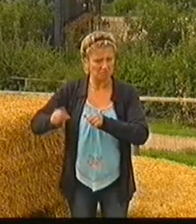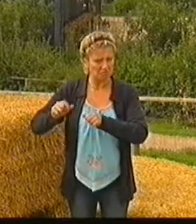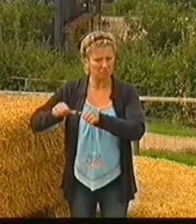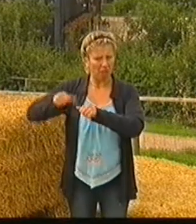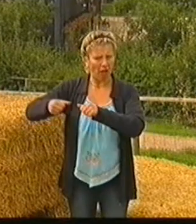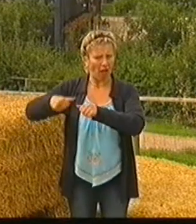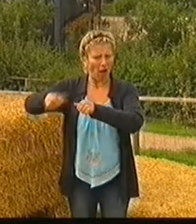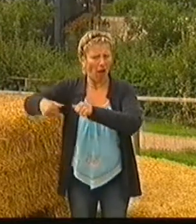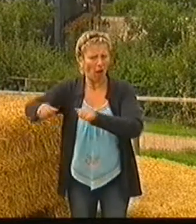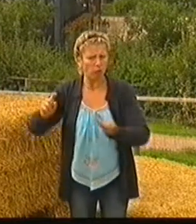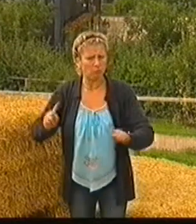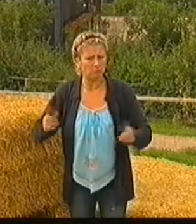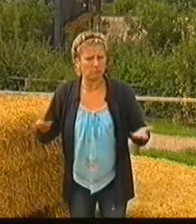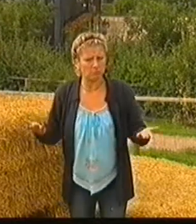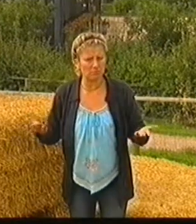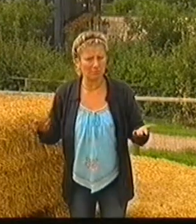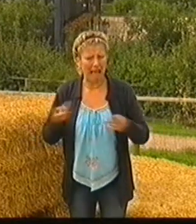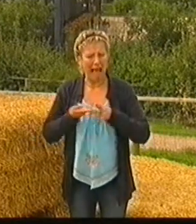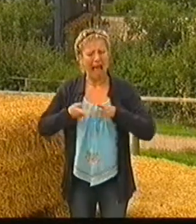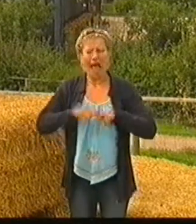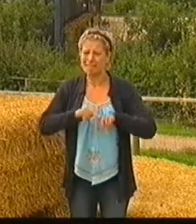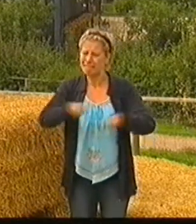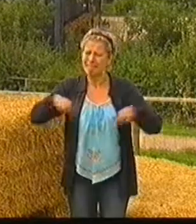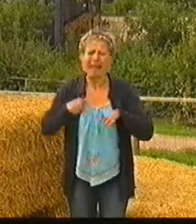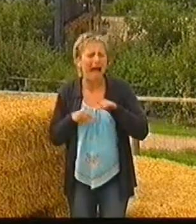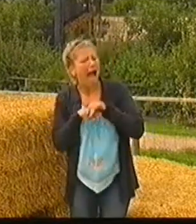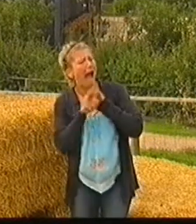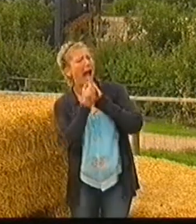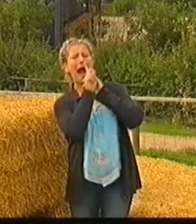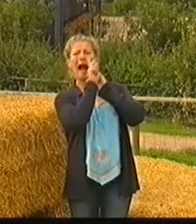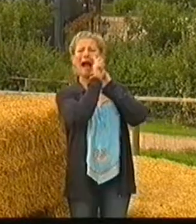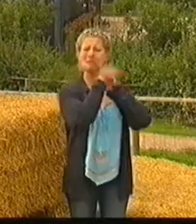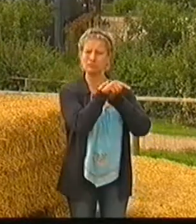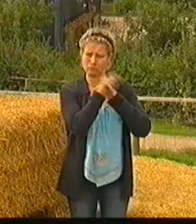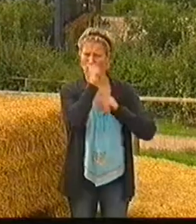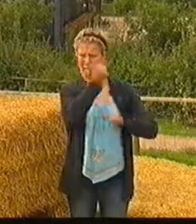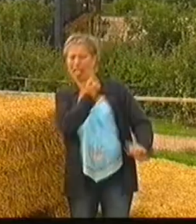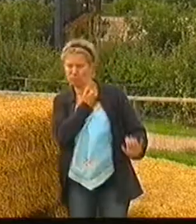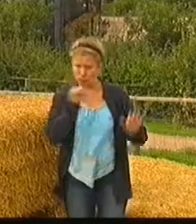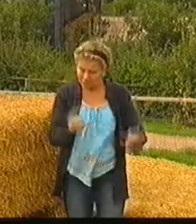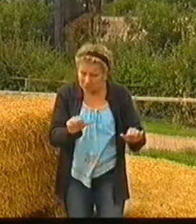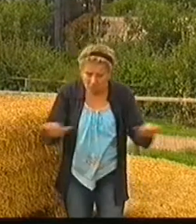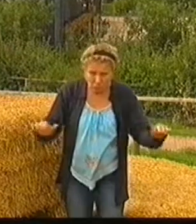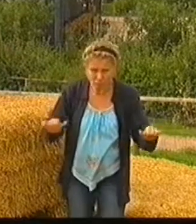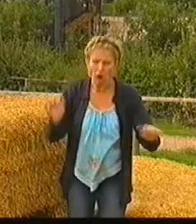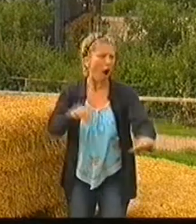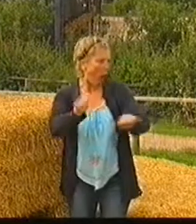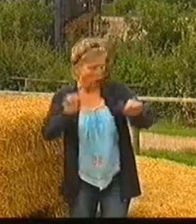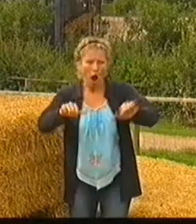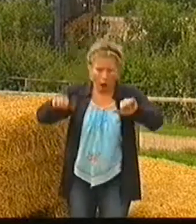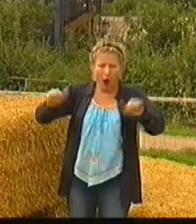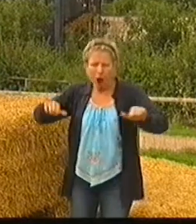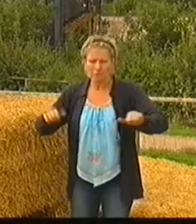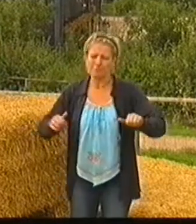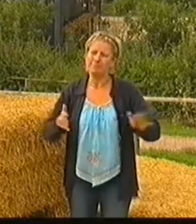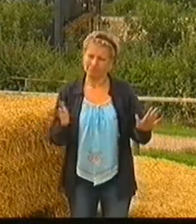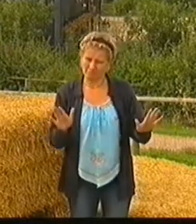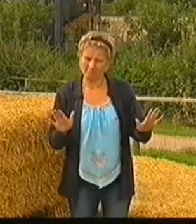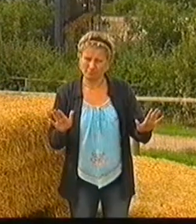my friends, let us be serious. Let us think of tomorrow, and the next day, and the days after that.